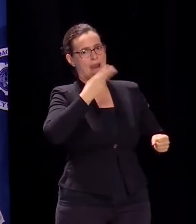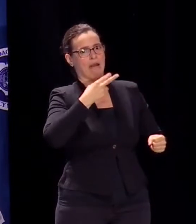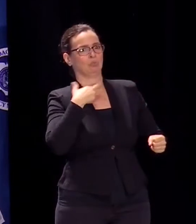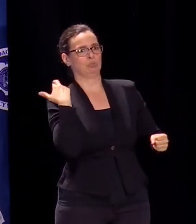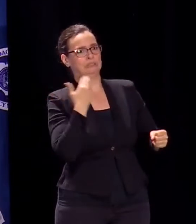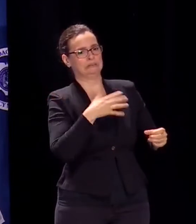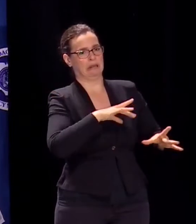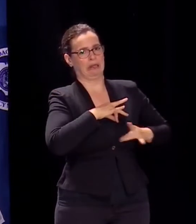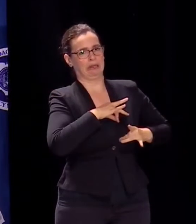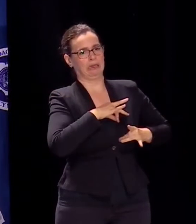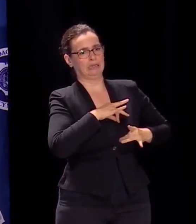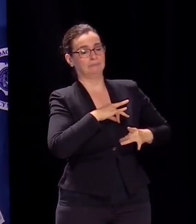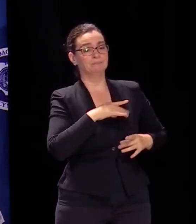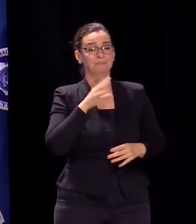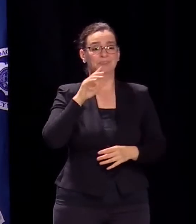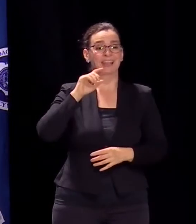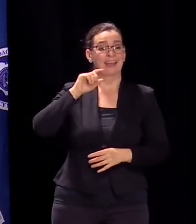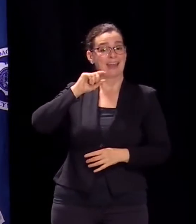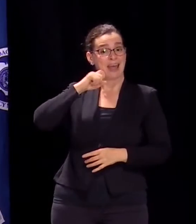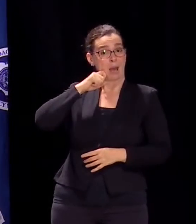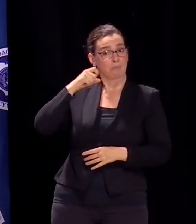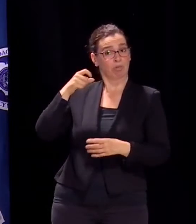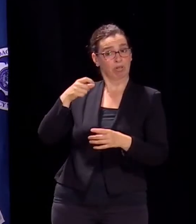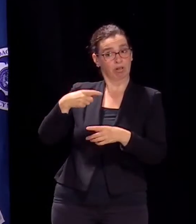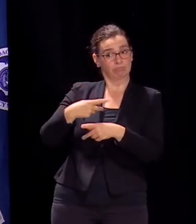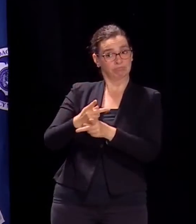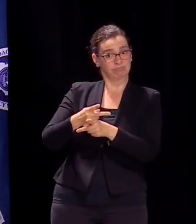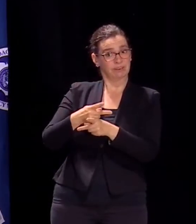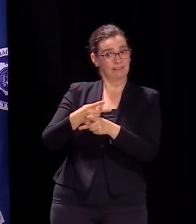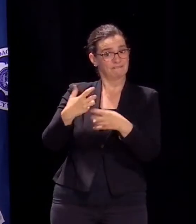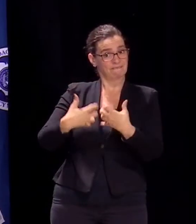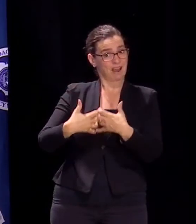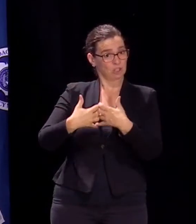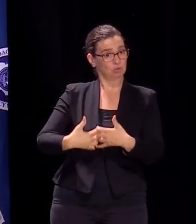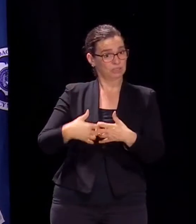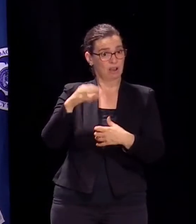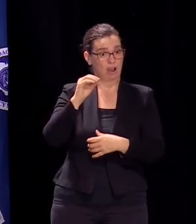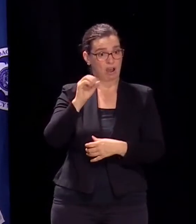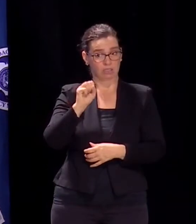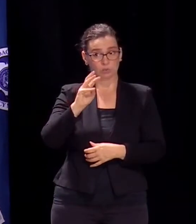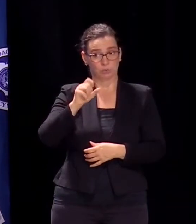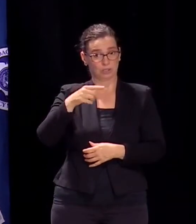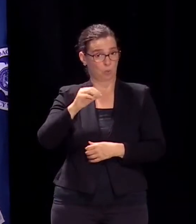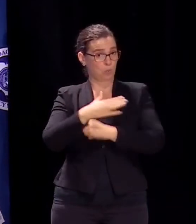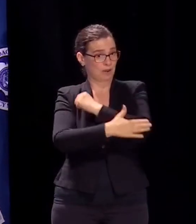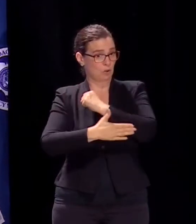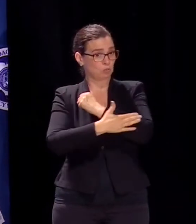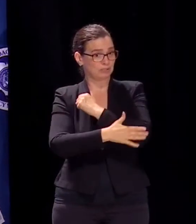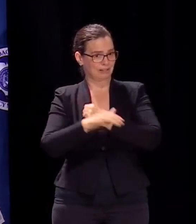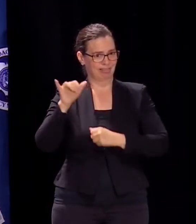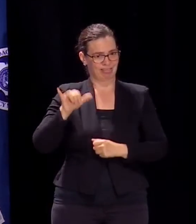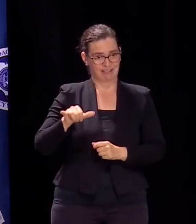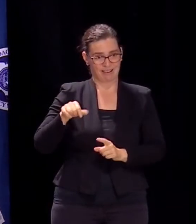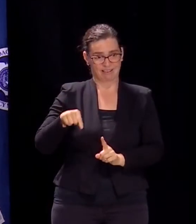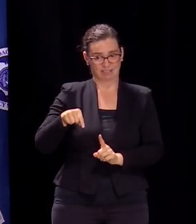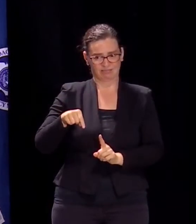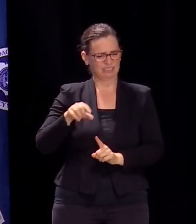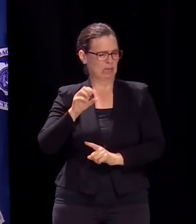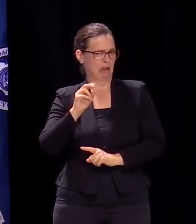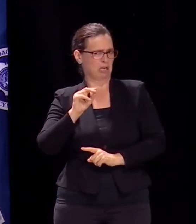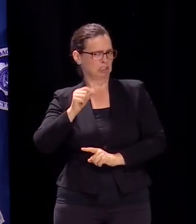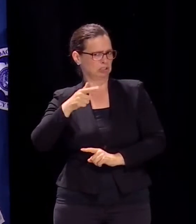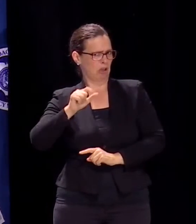Oswego. Correct. Are the other two in Onondaga? I'm not going to get into that yet, Terry, until the health department is comfortable with that. Again, our policy